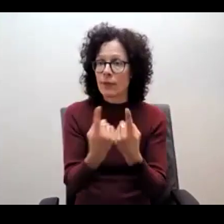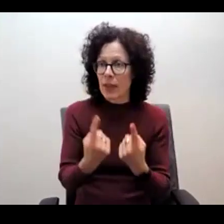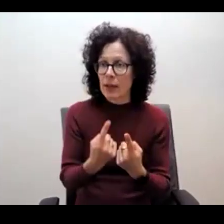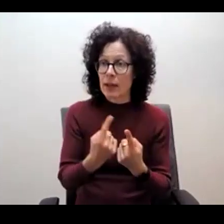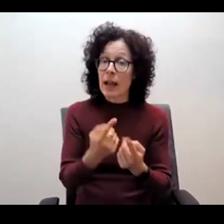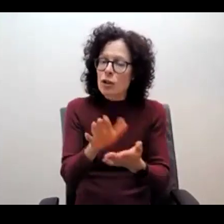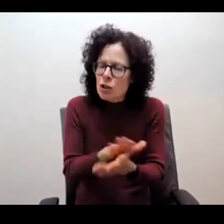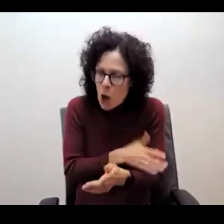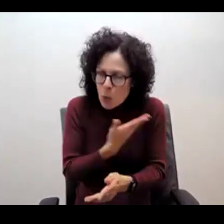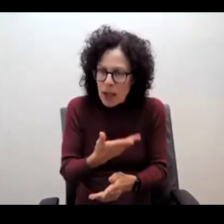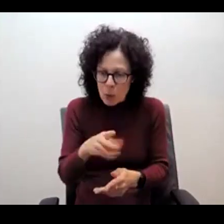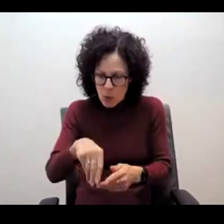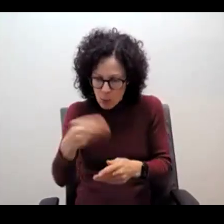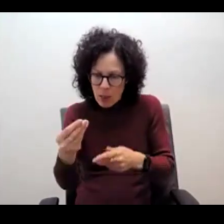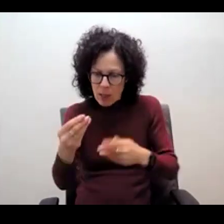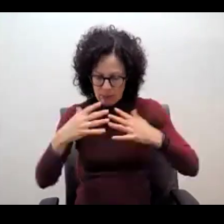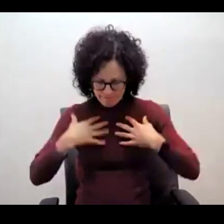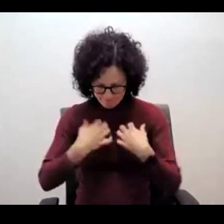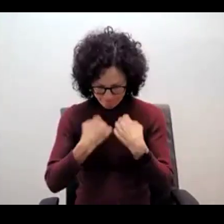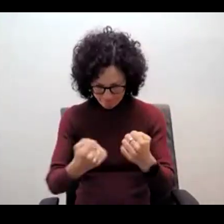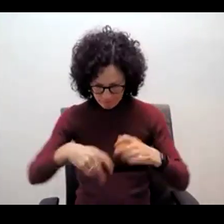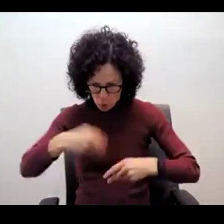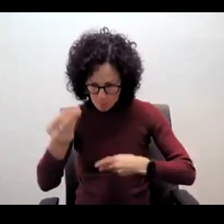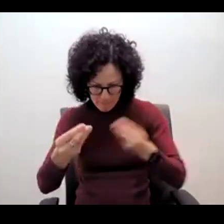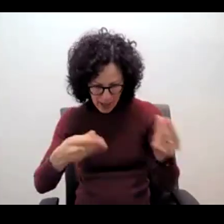those before we try it out.